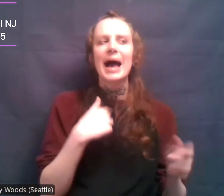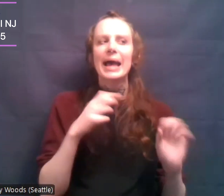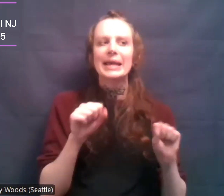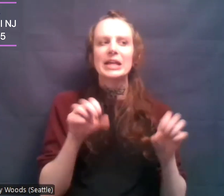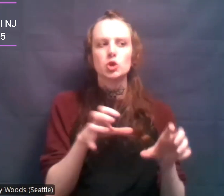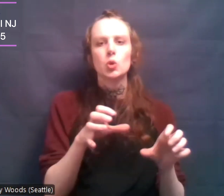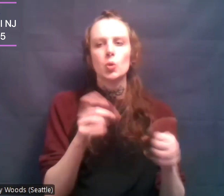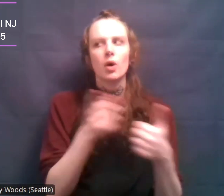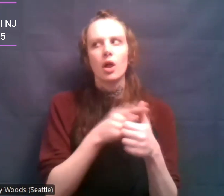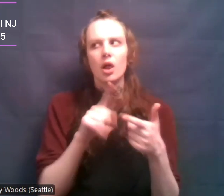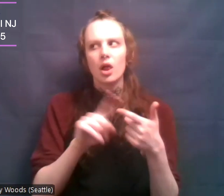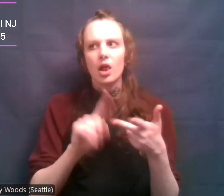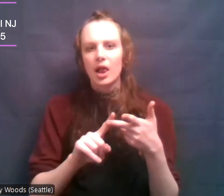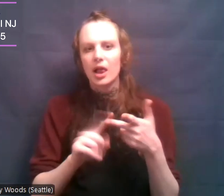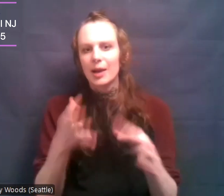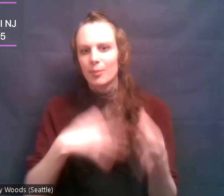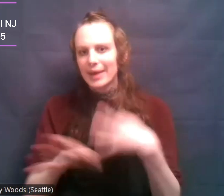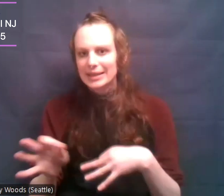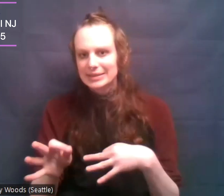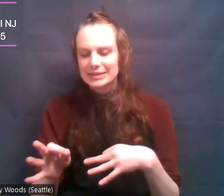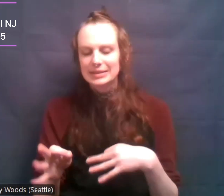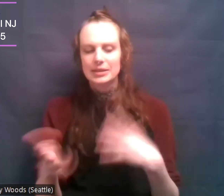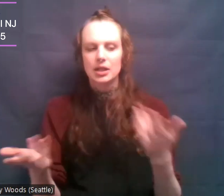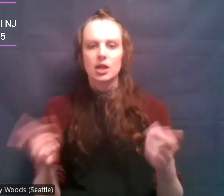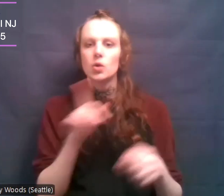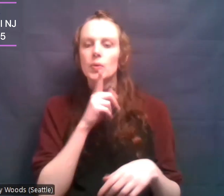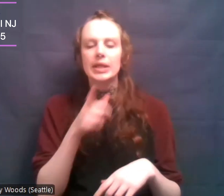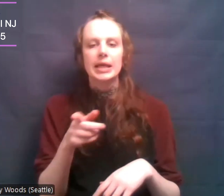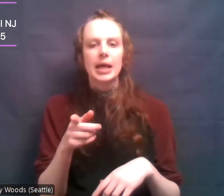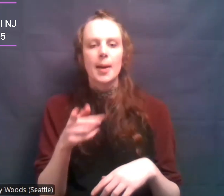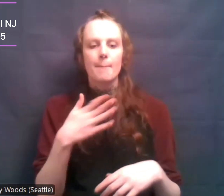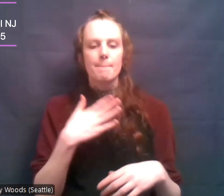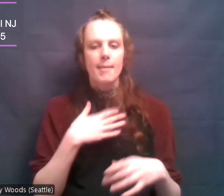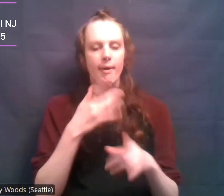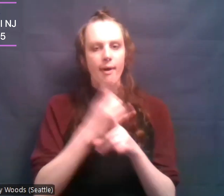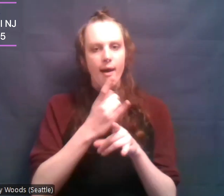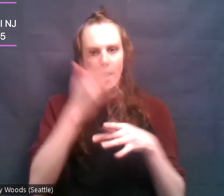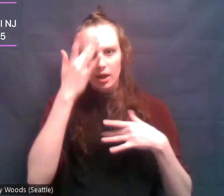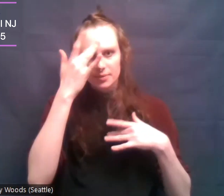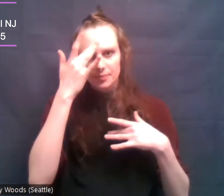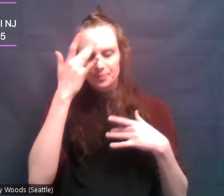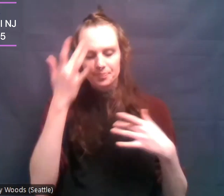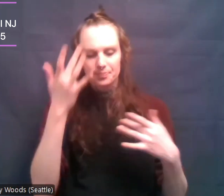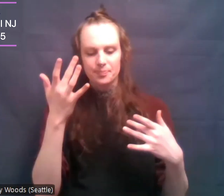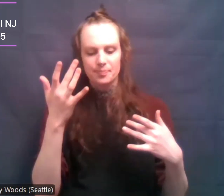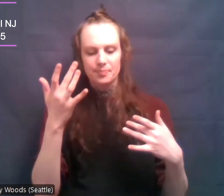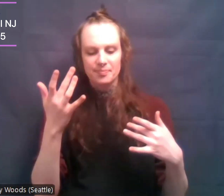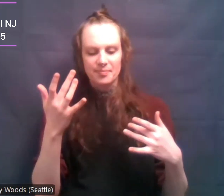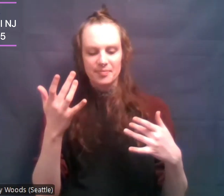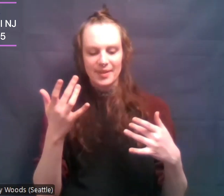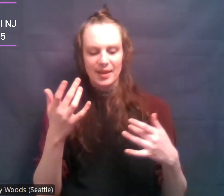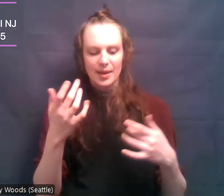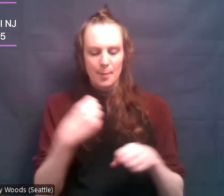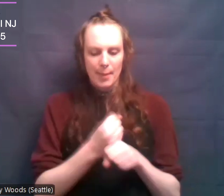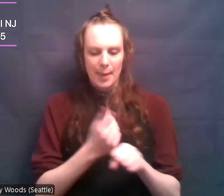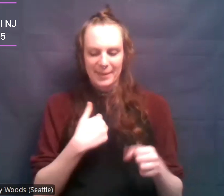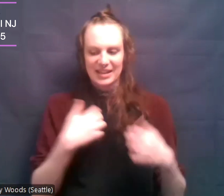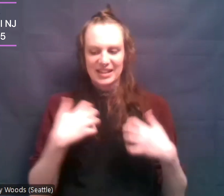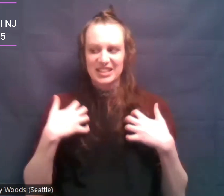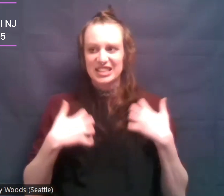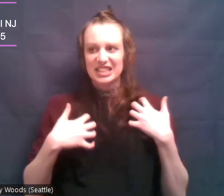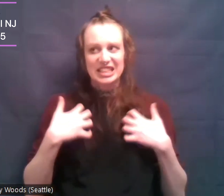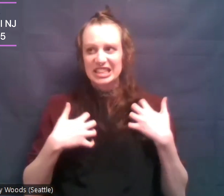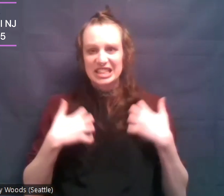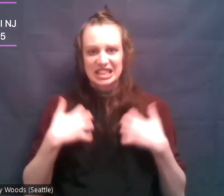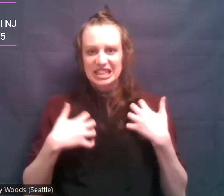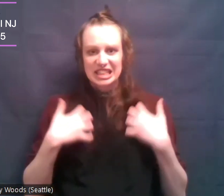like, you cannot sit with yourself and you don't have your higher power isn't like you know, like you're not in line